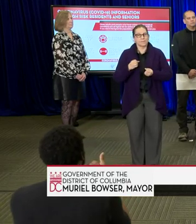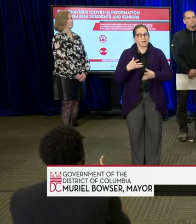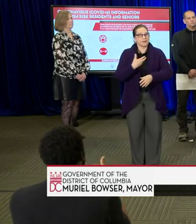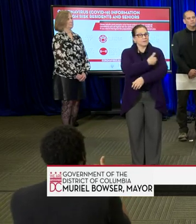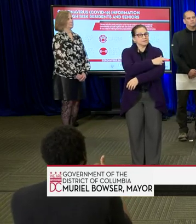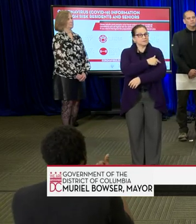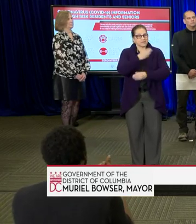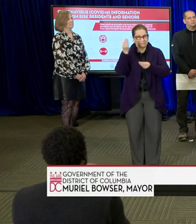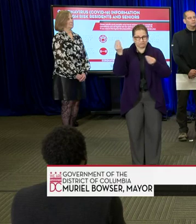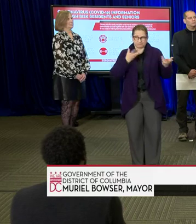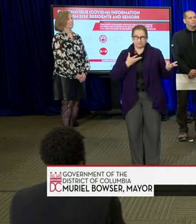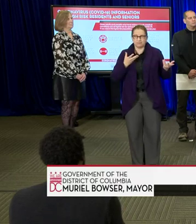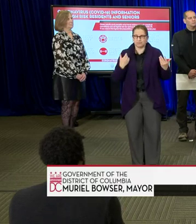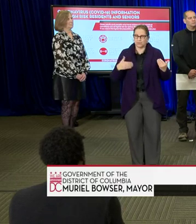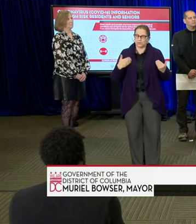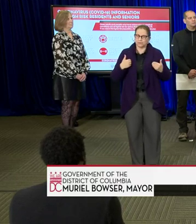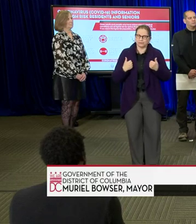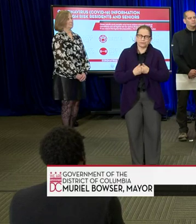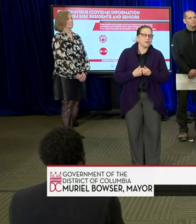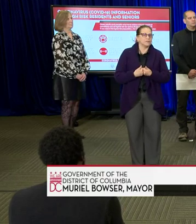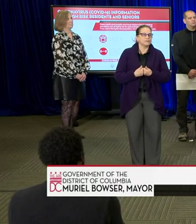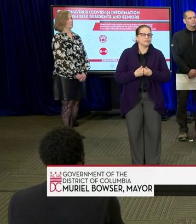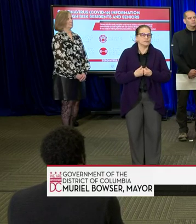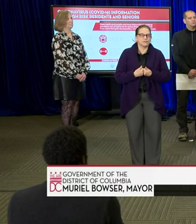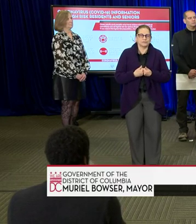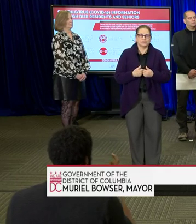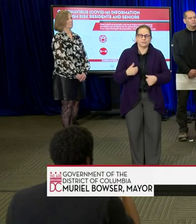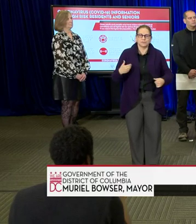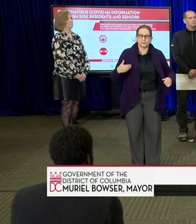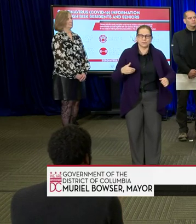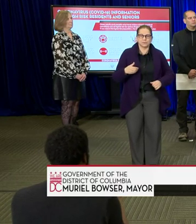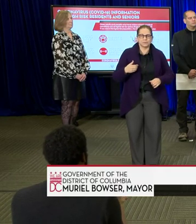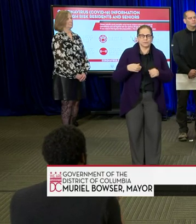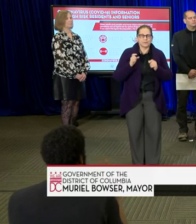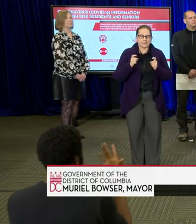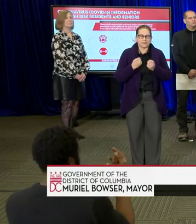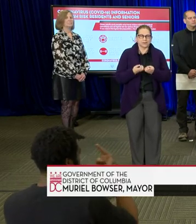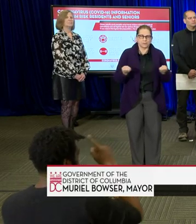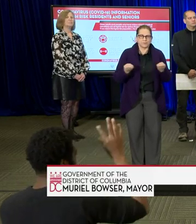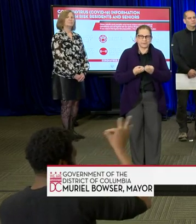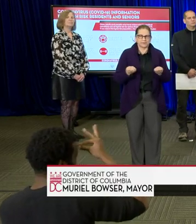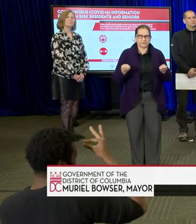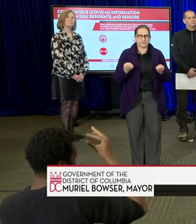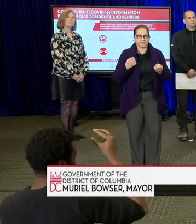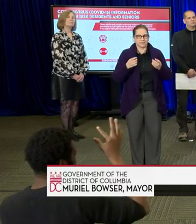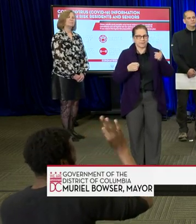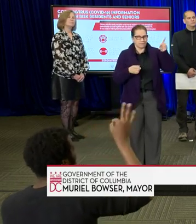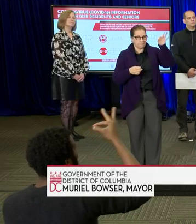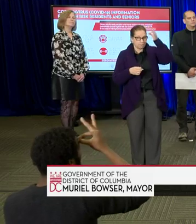challenges as it relates to the supply chain and assistance from the federal government.